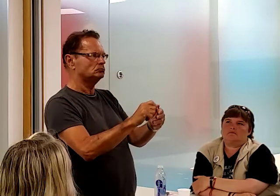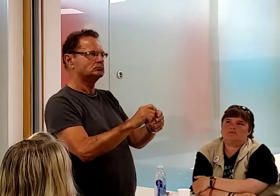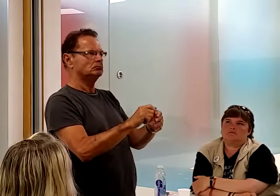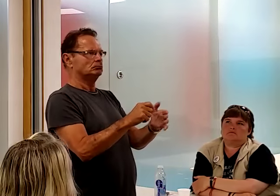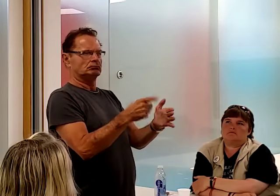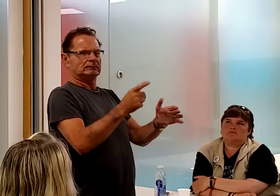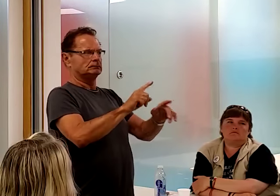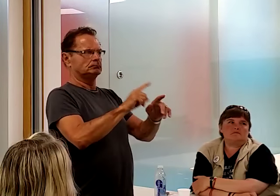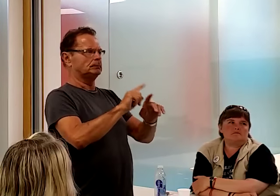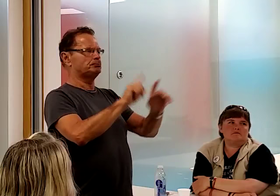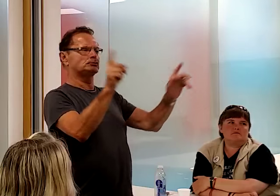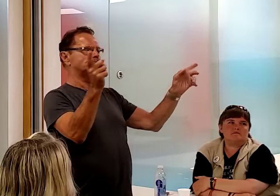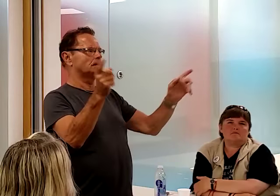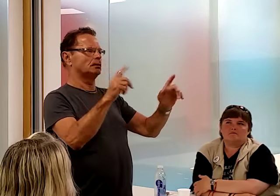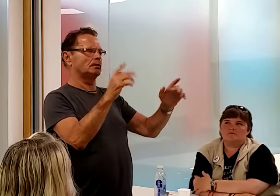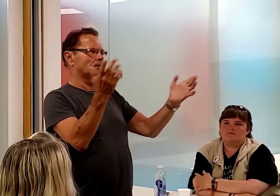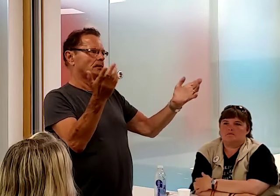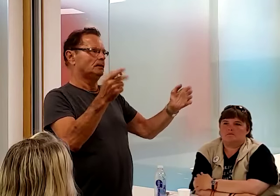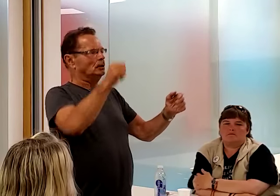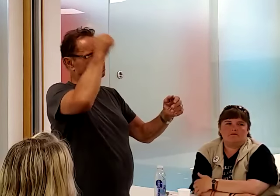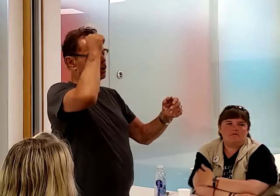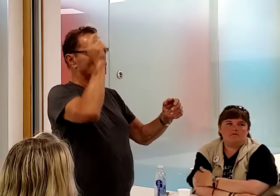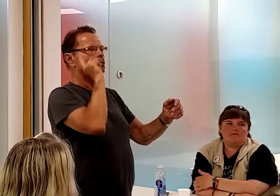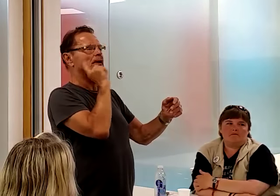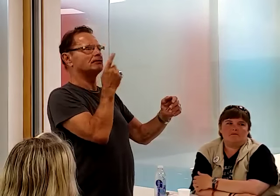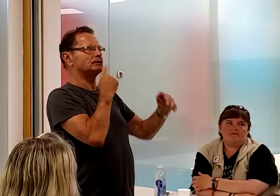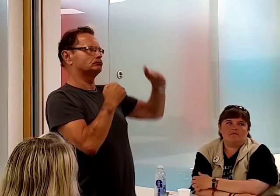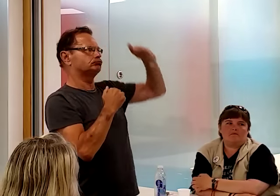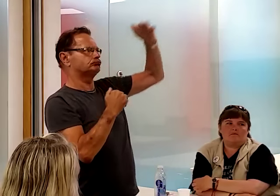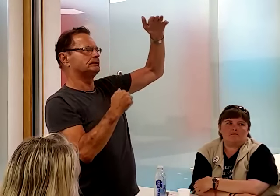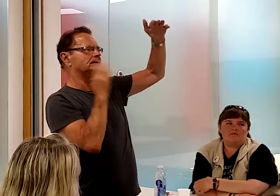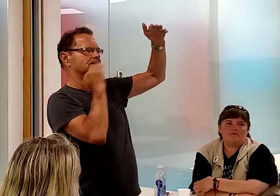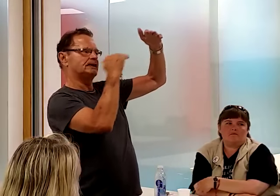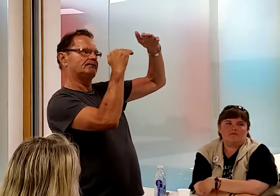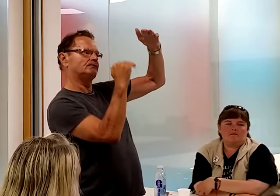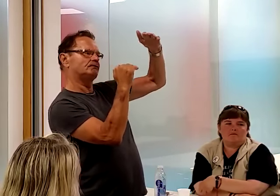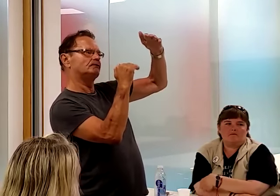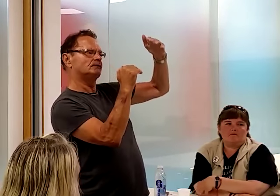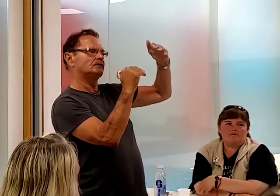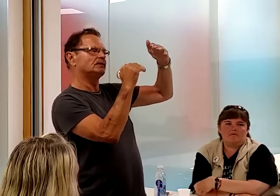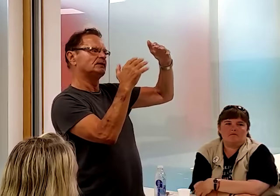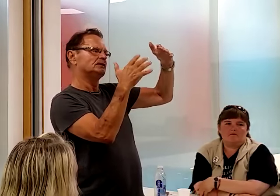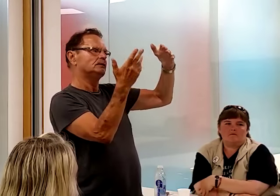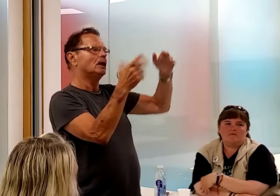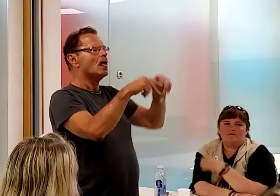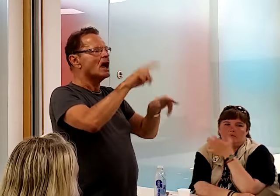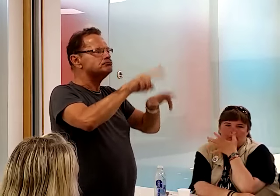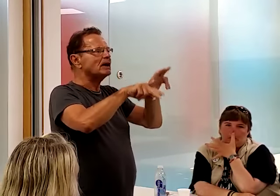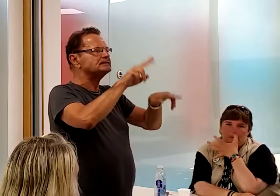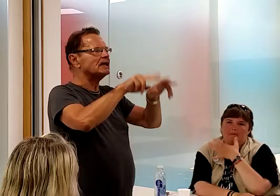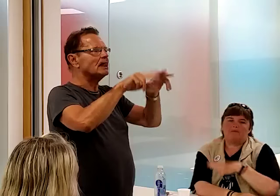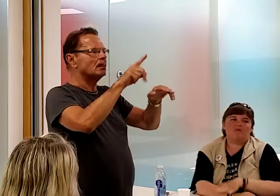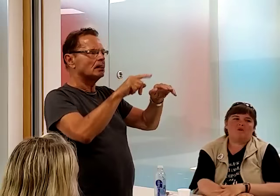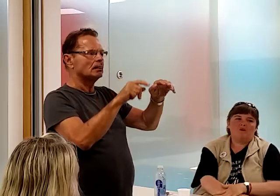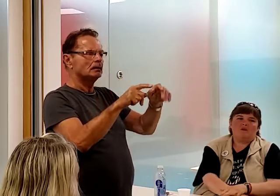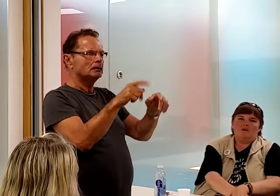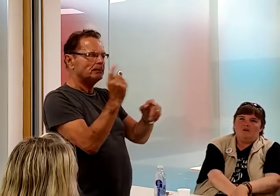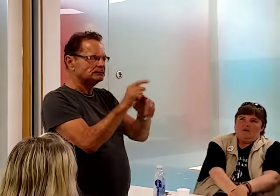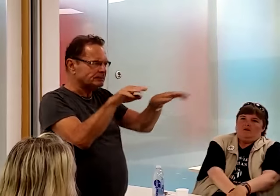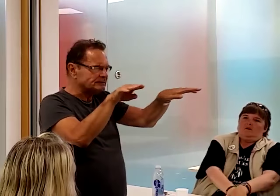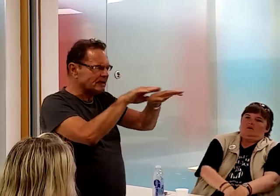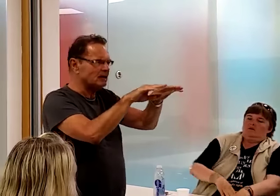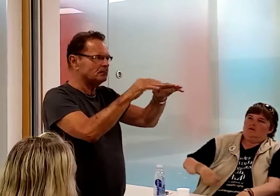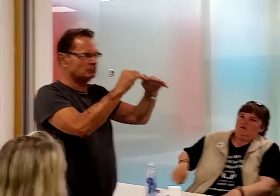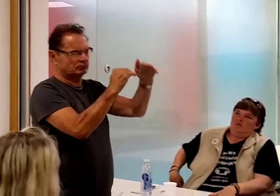I've had some bad experiences as well. I don't consider that deaf people are treated on an equal par, and there's a bit of a glass ceiling